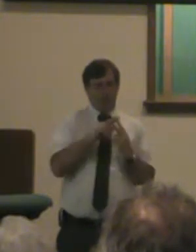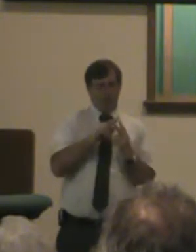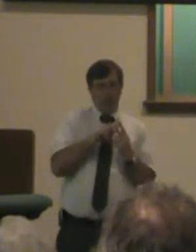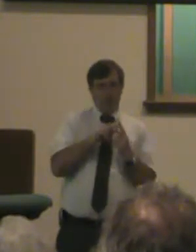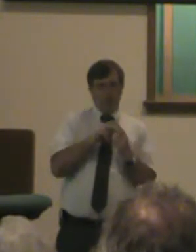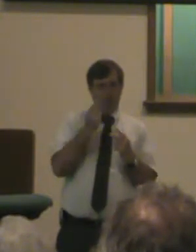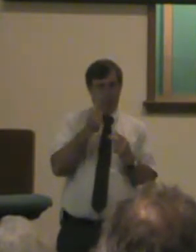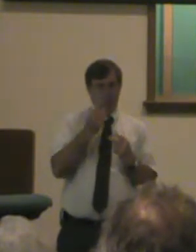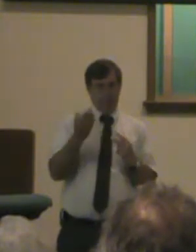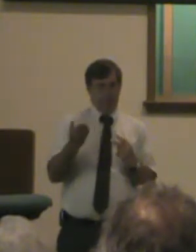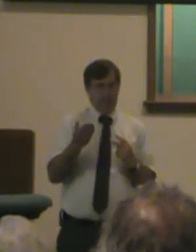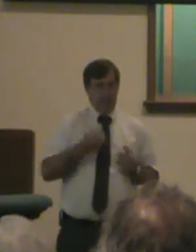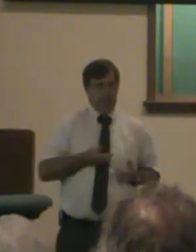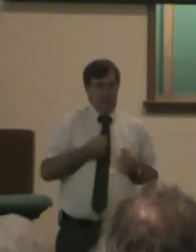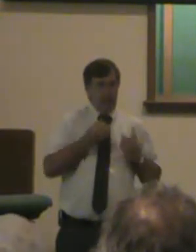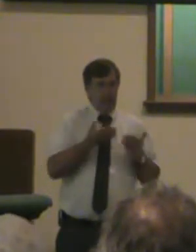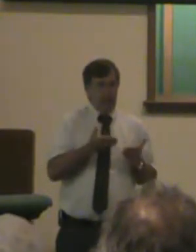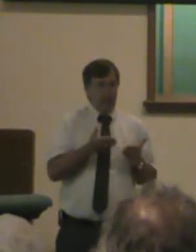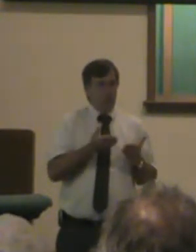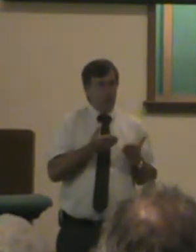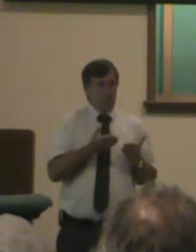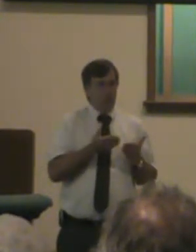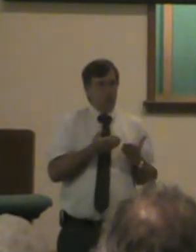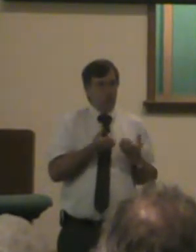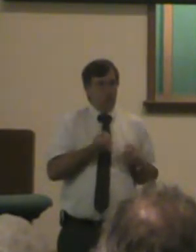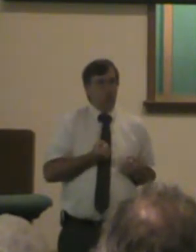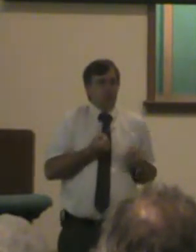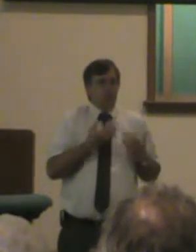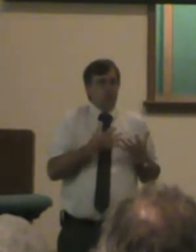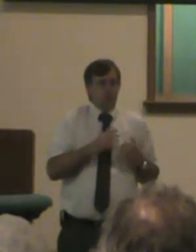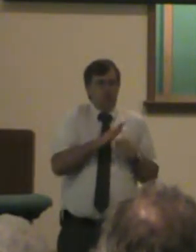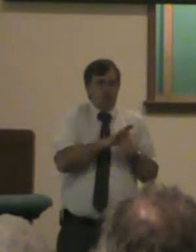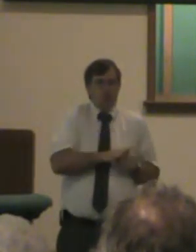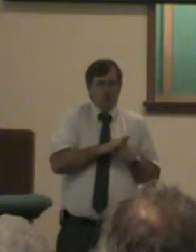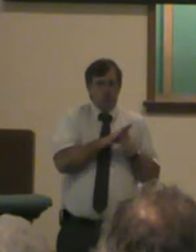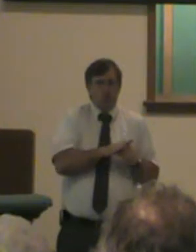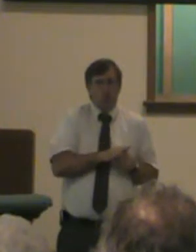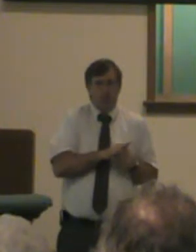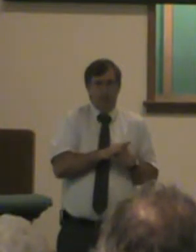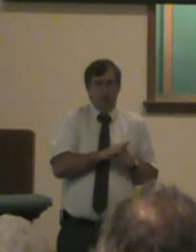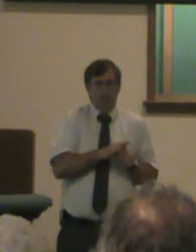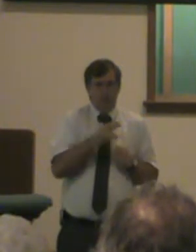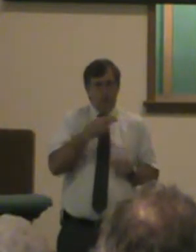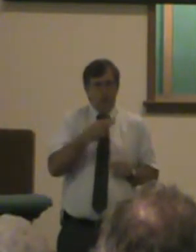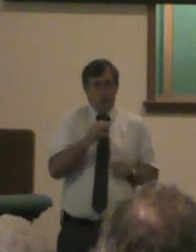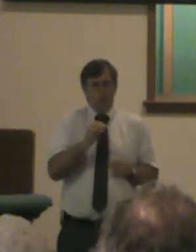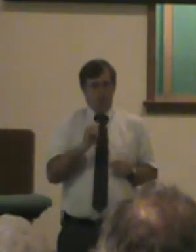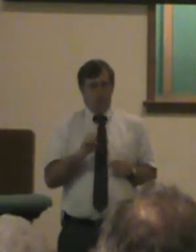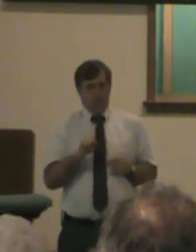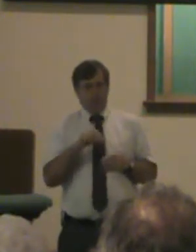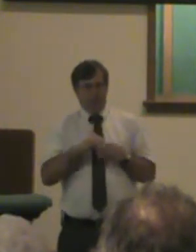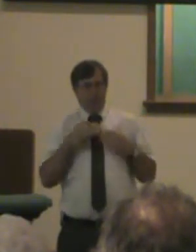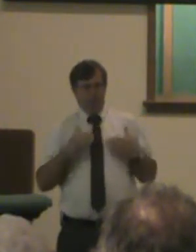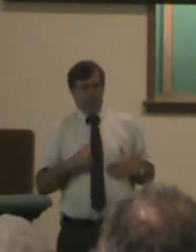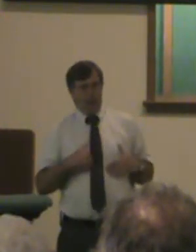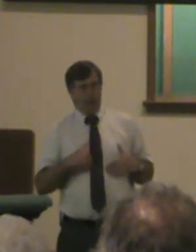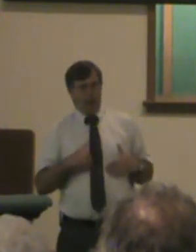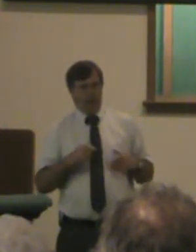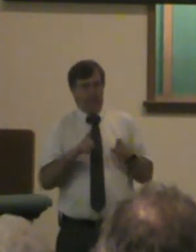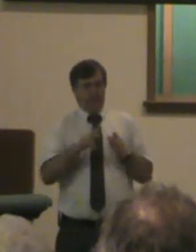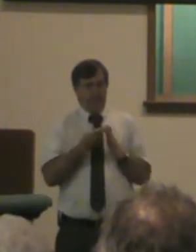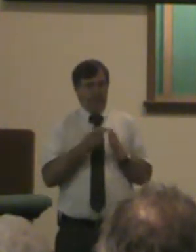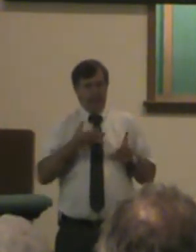mainly. One thing, they allow you to express stress hormones from your body. And secondarily, they let others